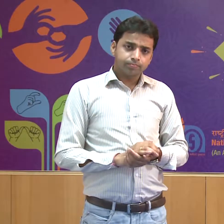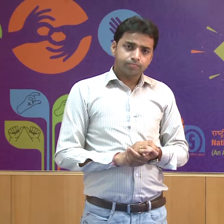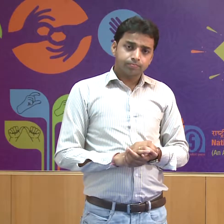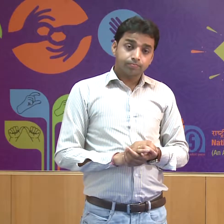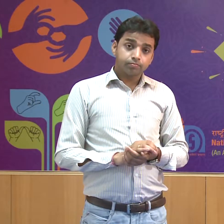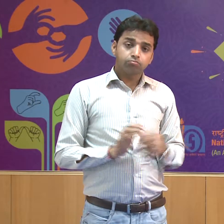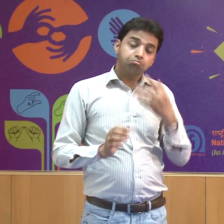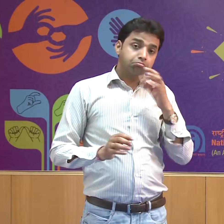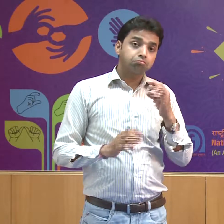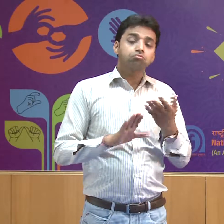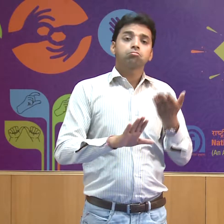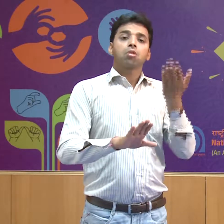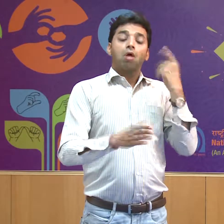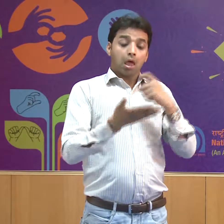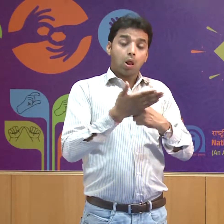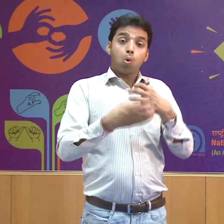That ruled over India.